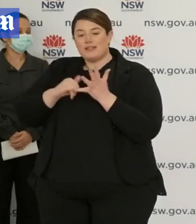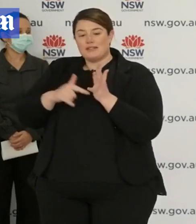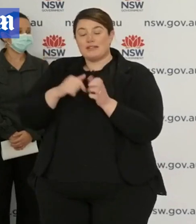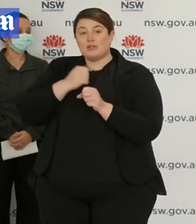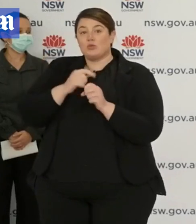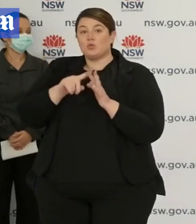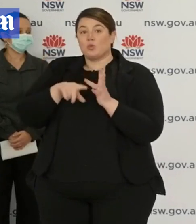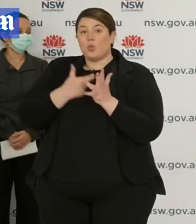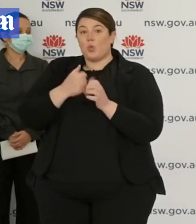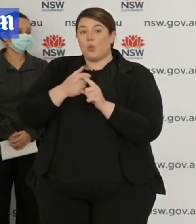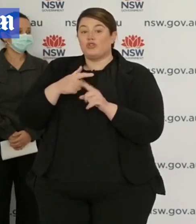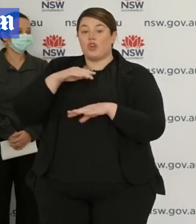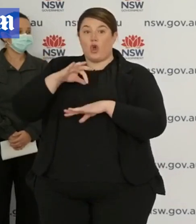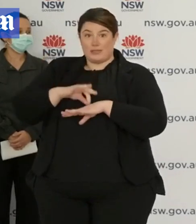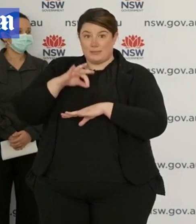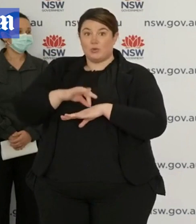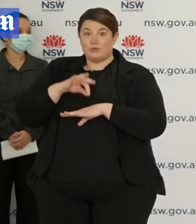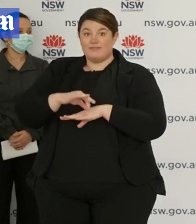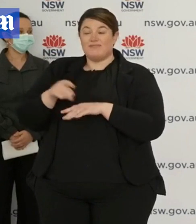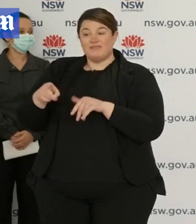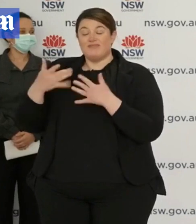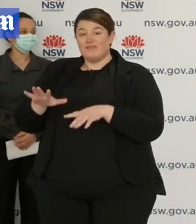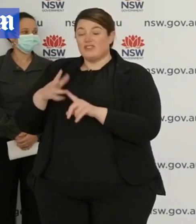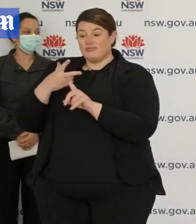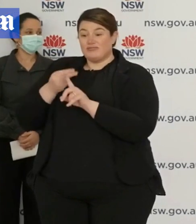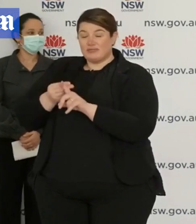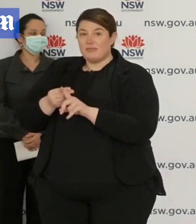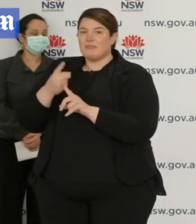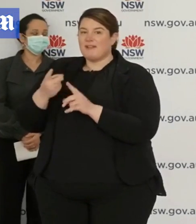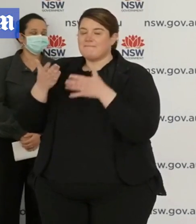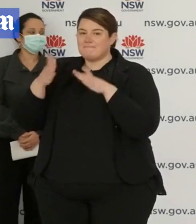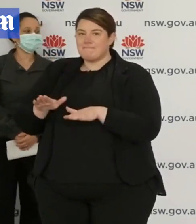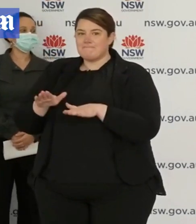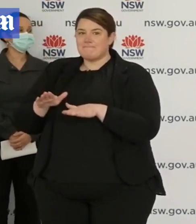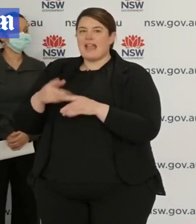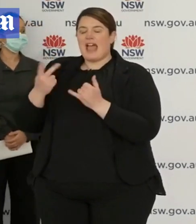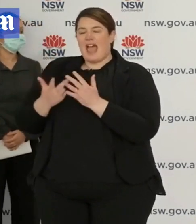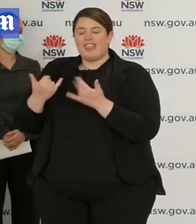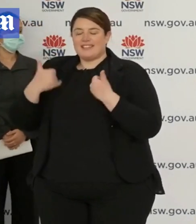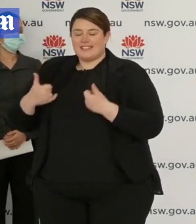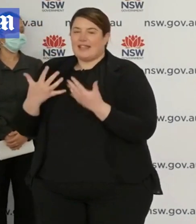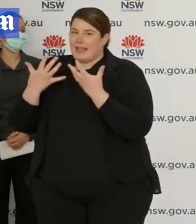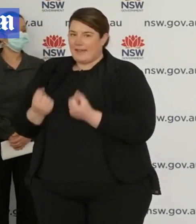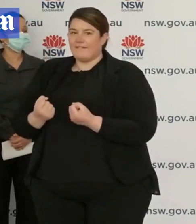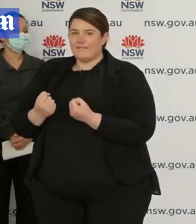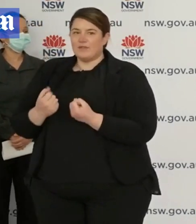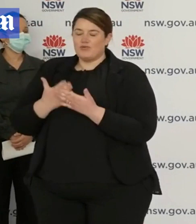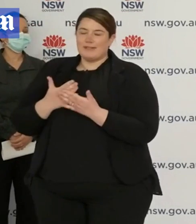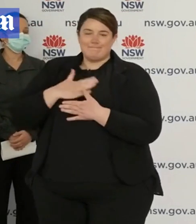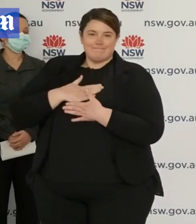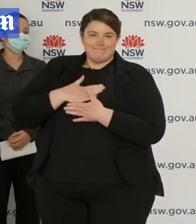in the last 24 hours. He'd had one dose of the vaccine and did have underlying health conditions. And we extend our deepest